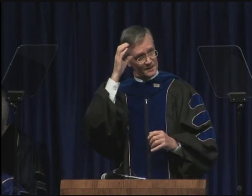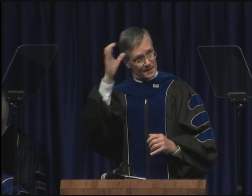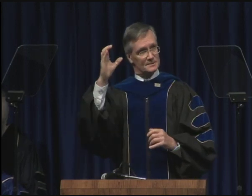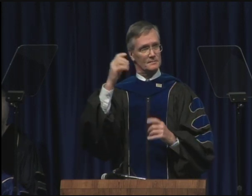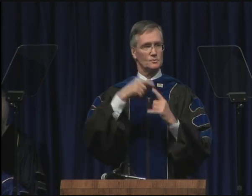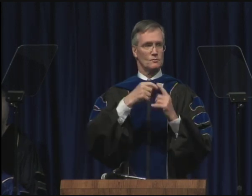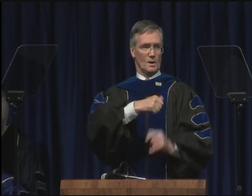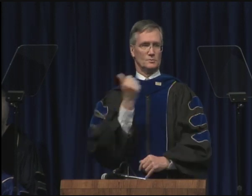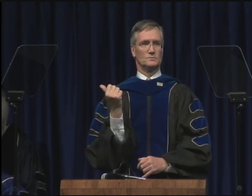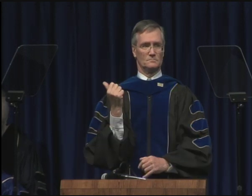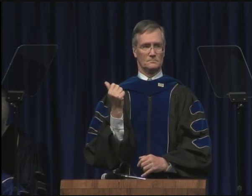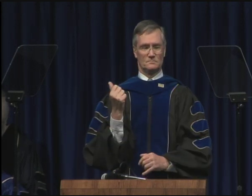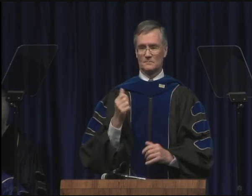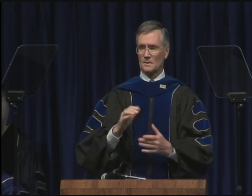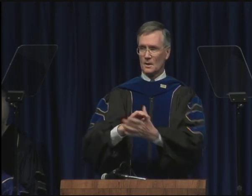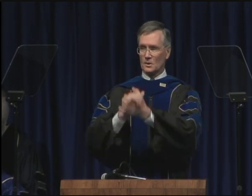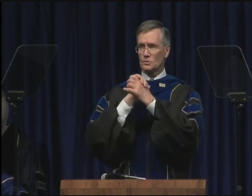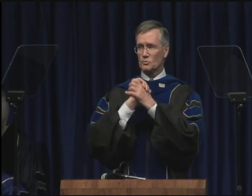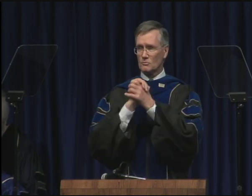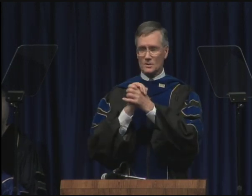concepts to others.